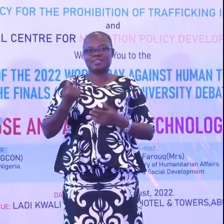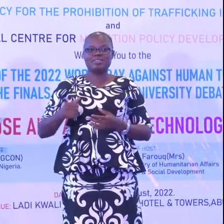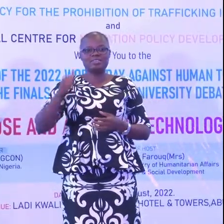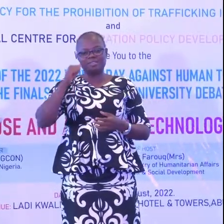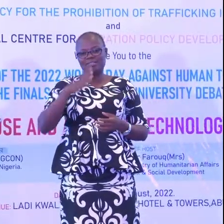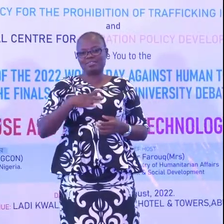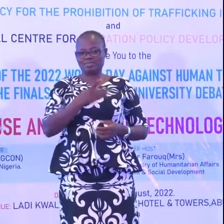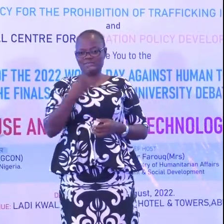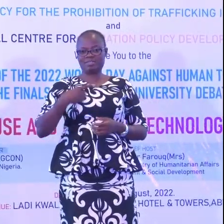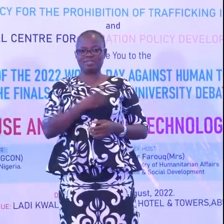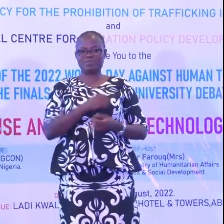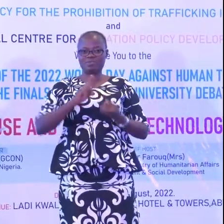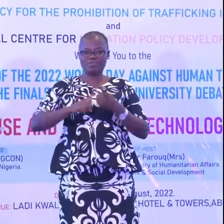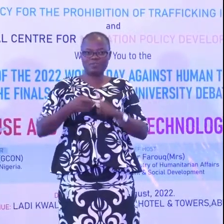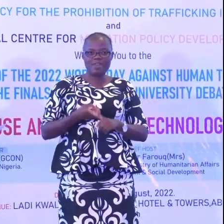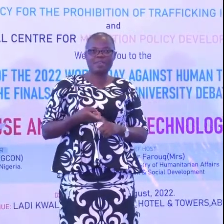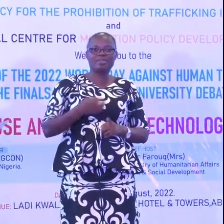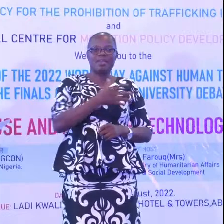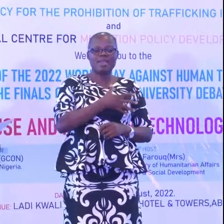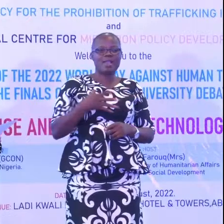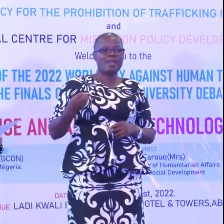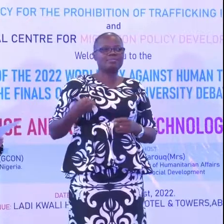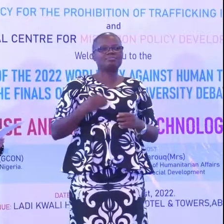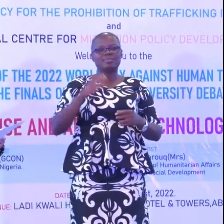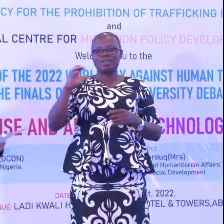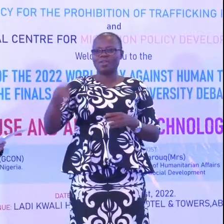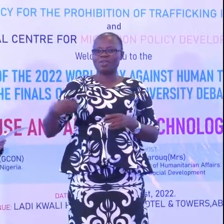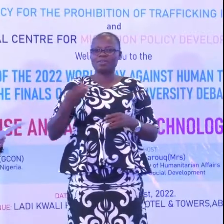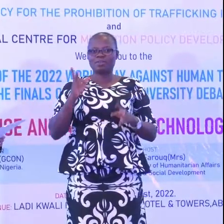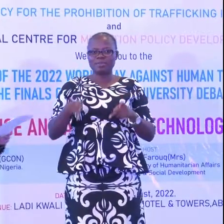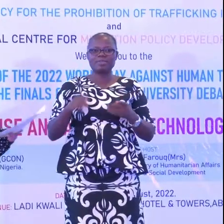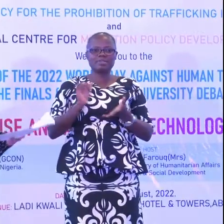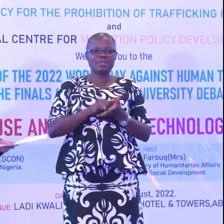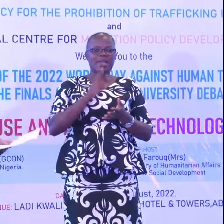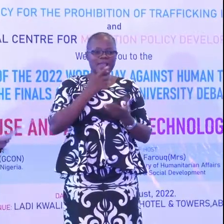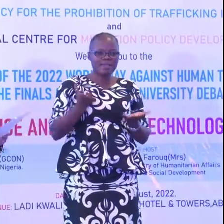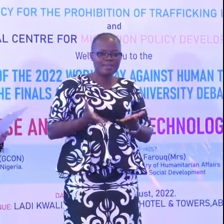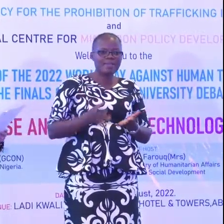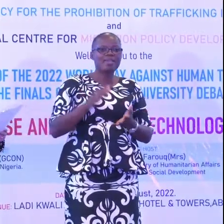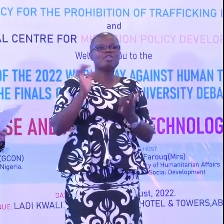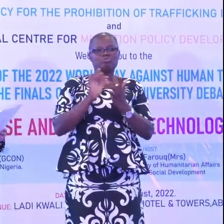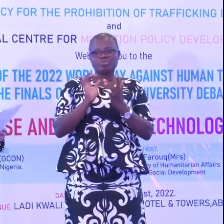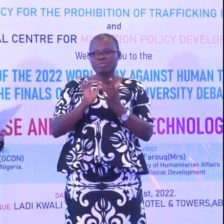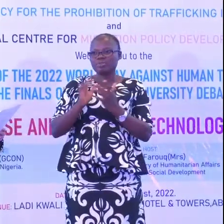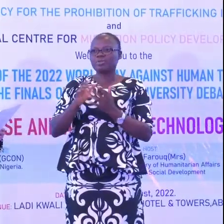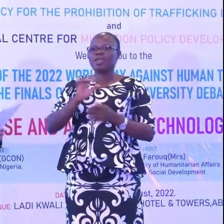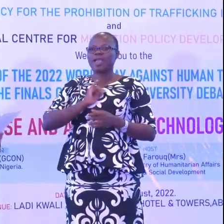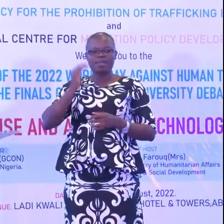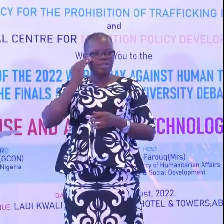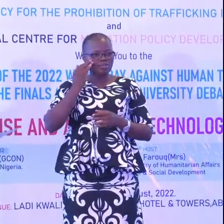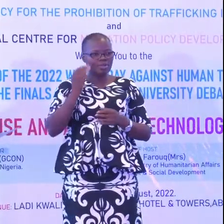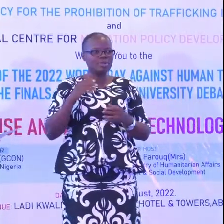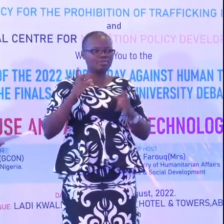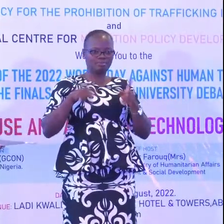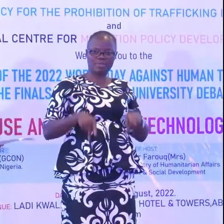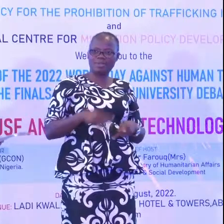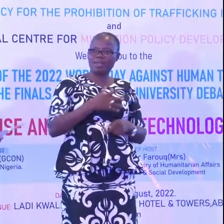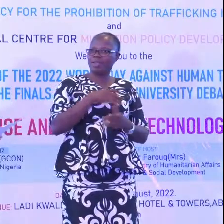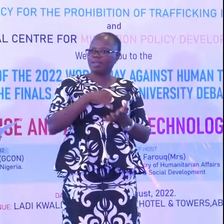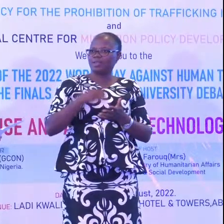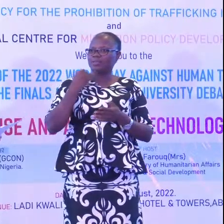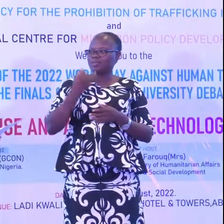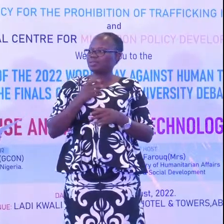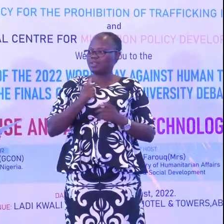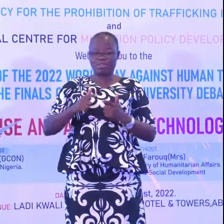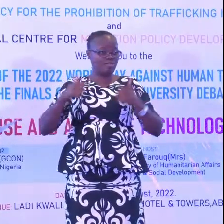guests, friends, please allow me to stand in the existing protocol, but I do, of course, want to acknowledge Dr. Fatima, who's been a